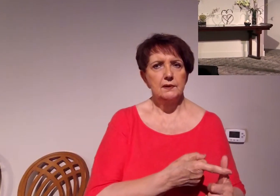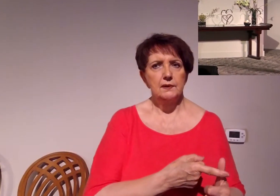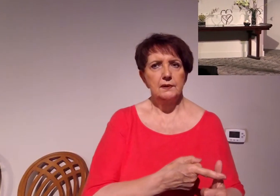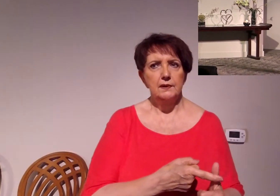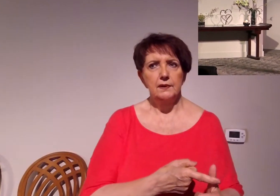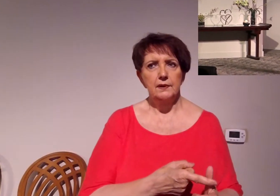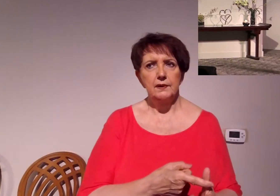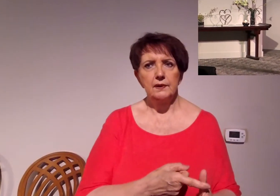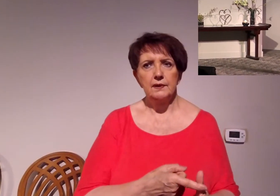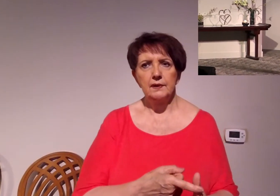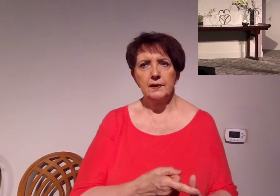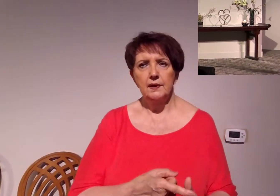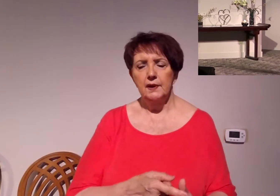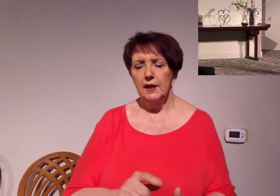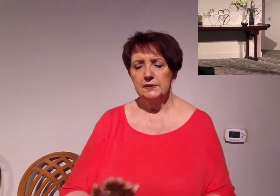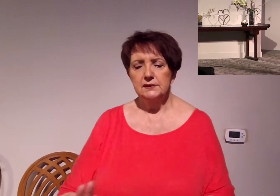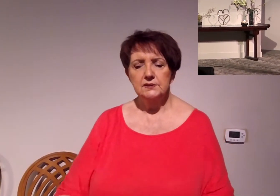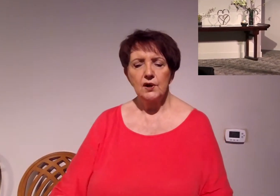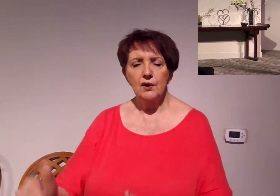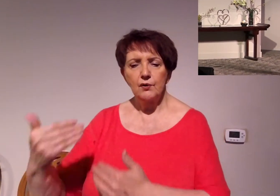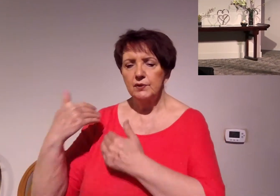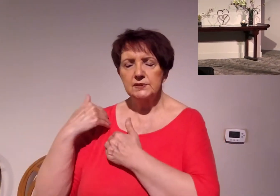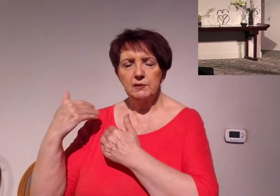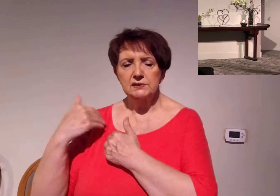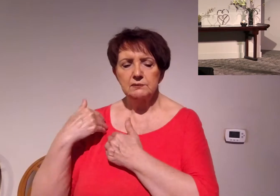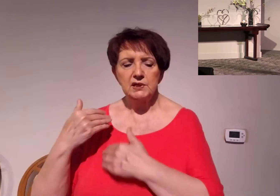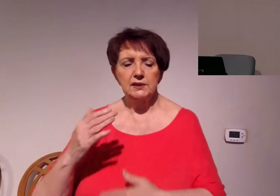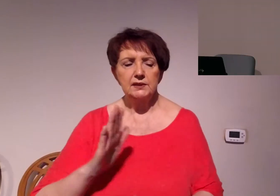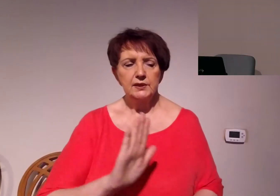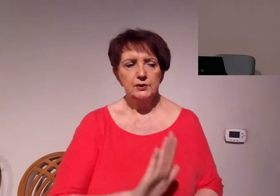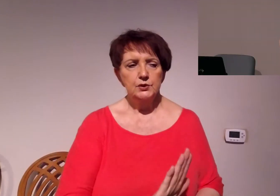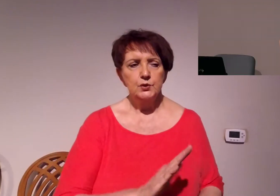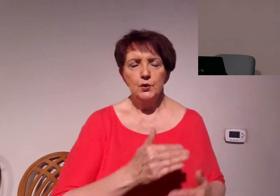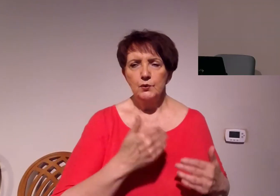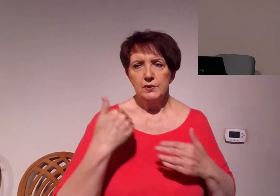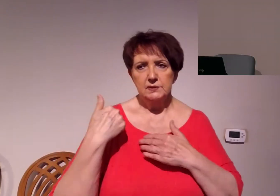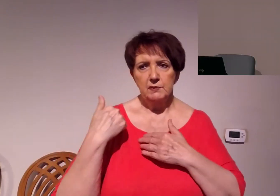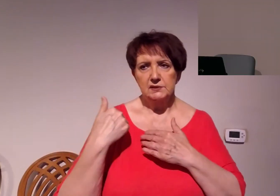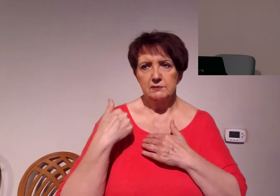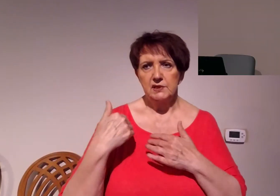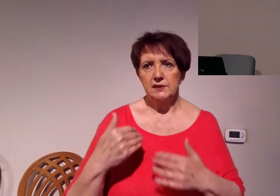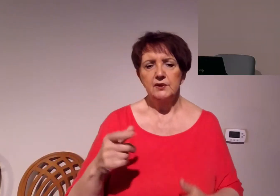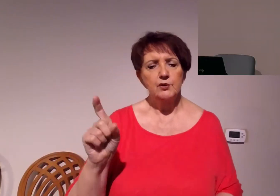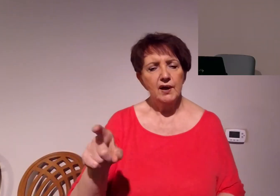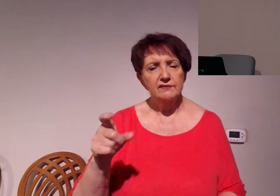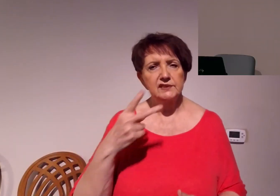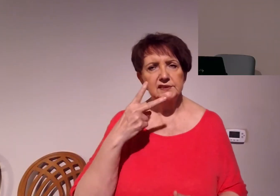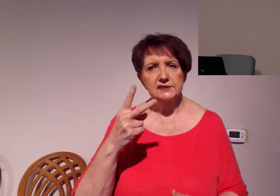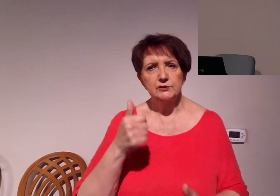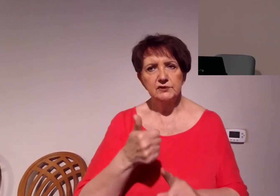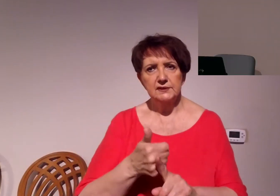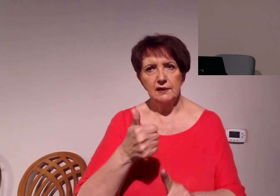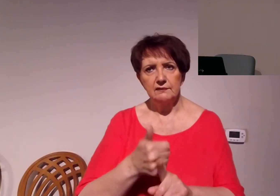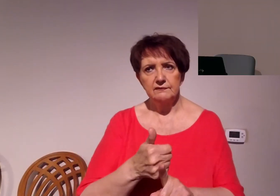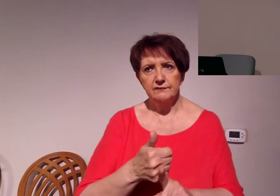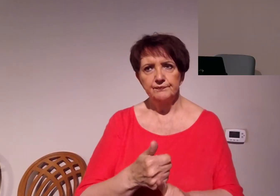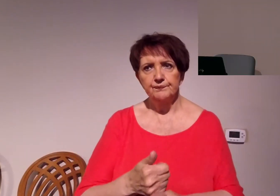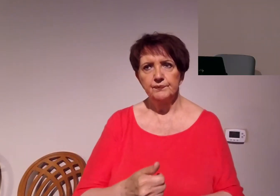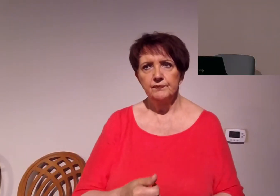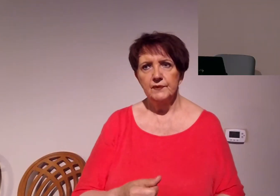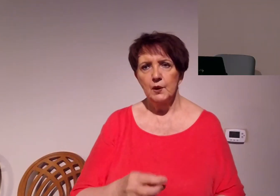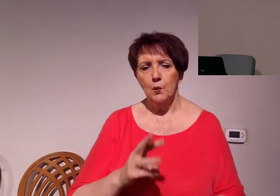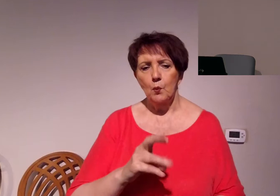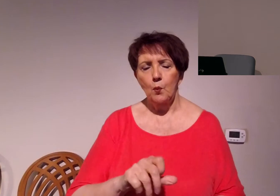give that to us. We have to give it to ourselves. We have to see ourselves, warts and